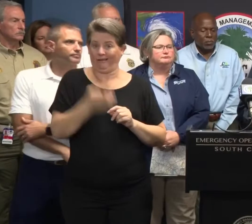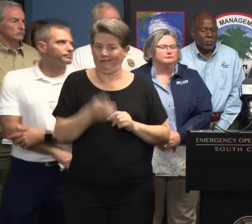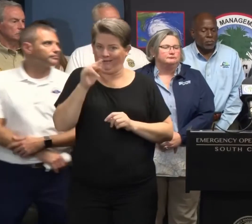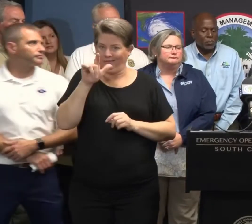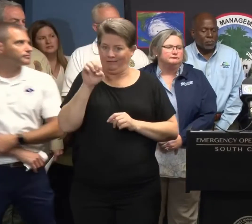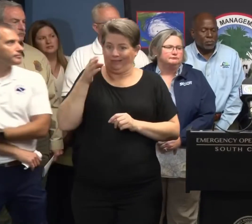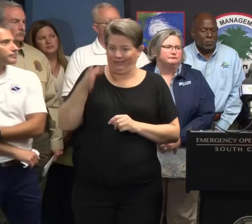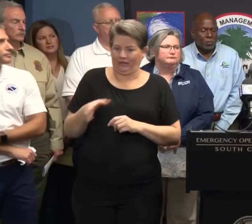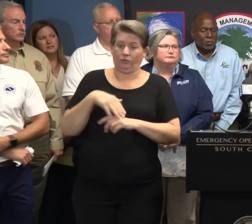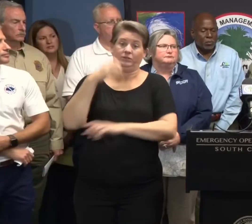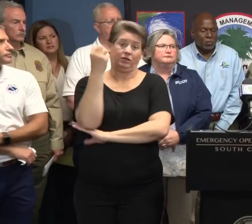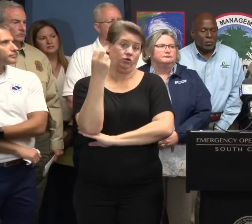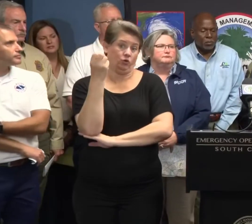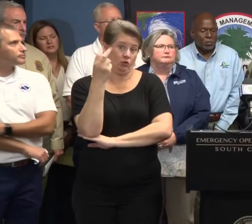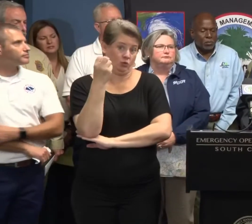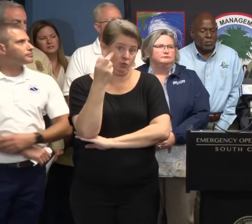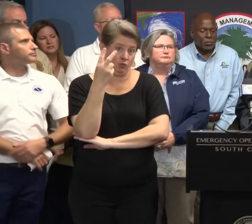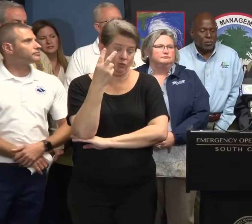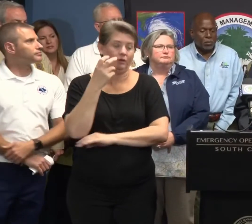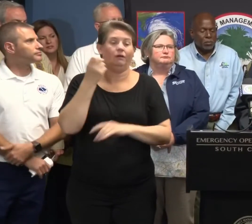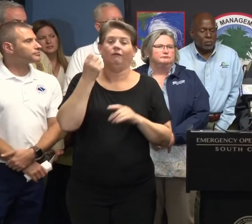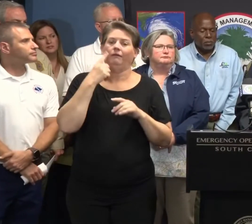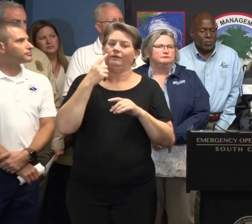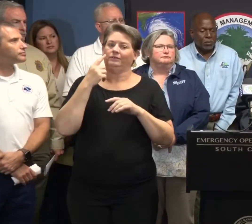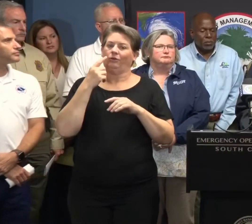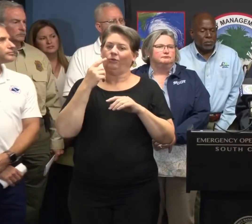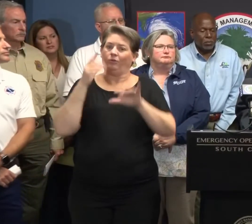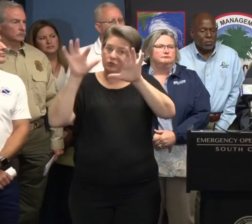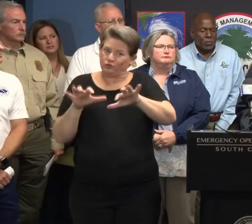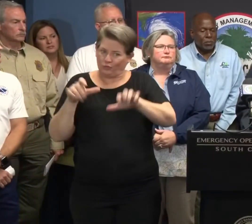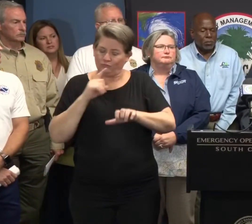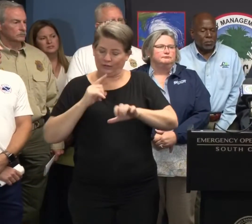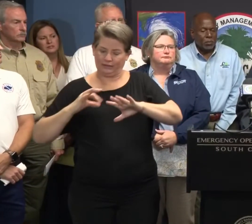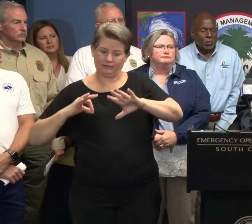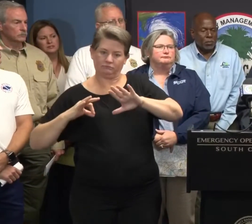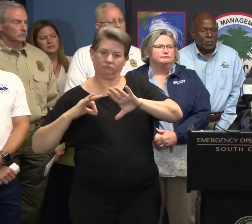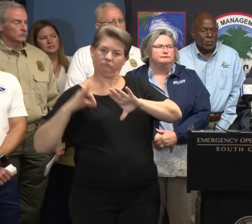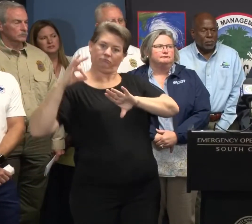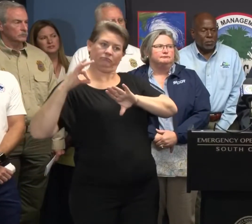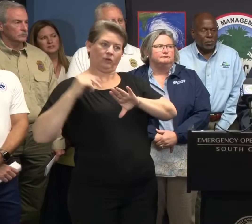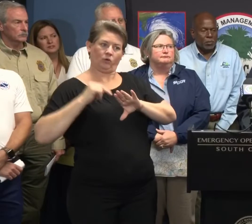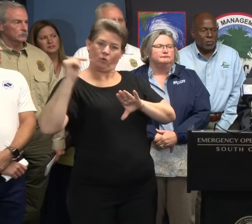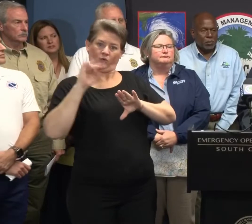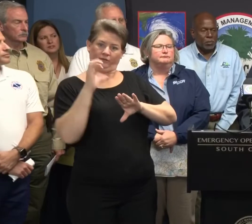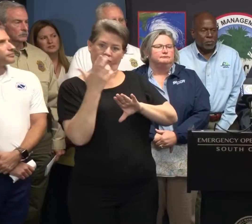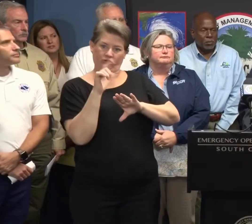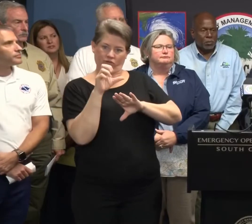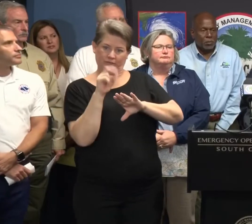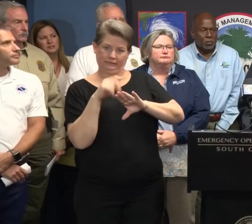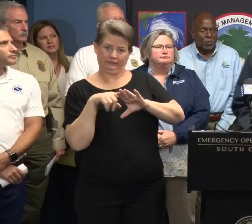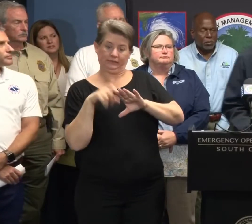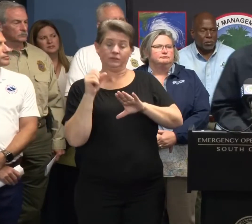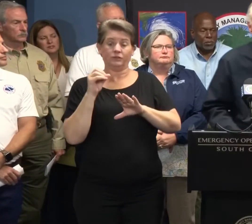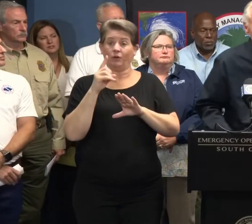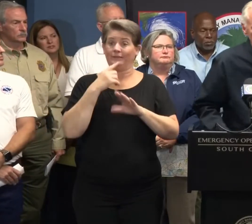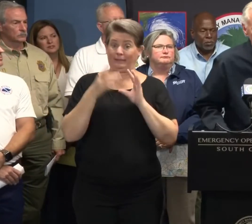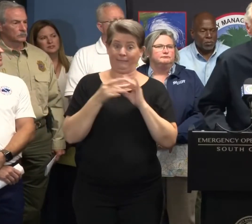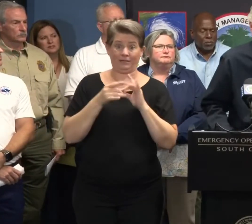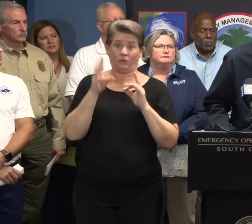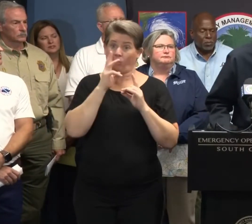But of course the storm hit a little north of there, so that was good news for Charleston. As I mentioned earlier, the water did not go